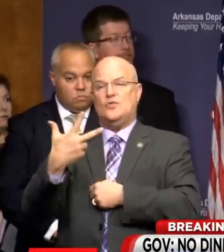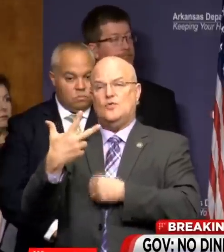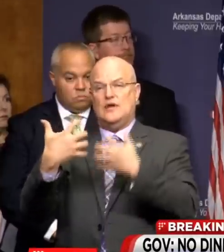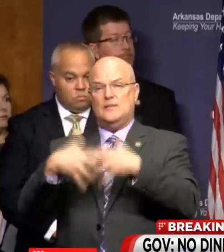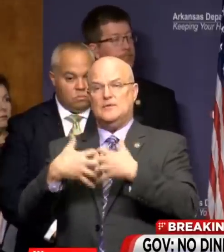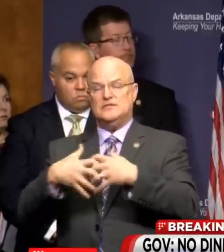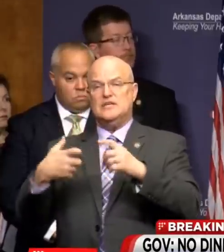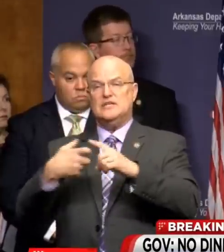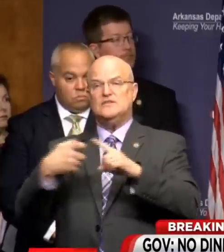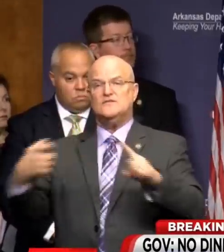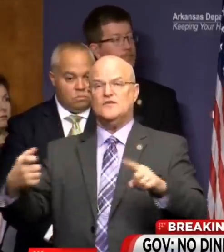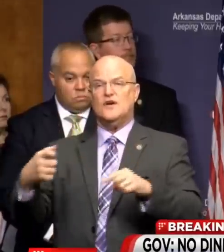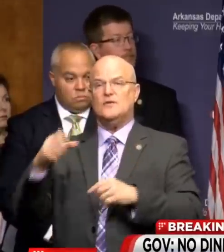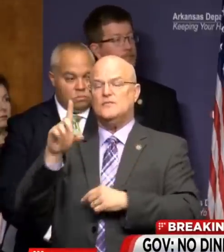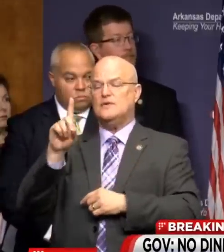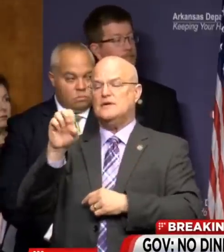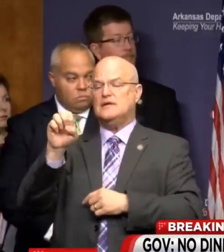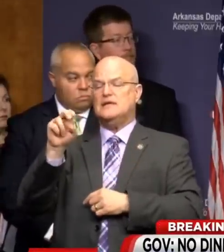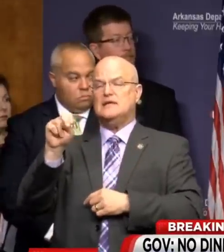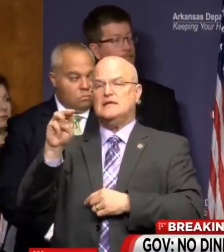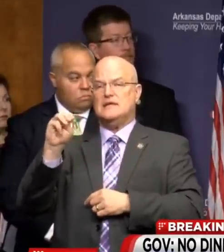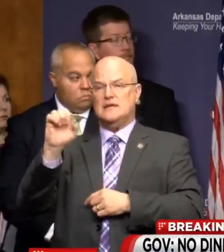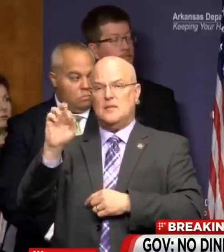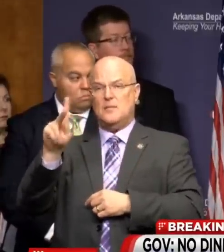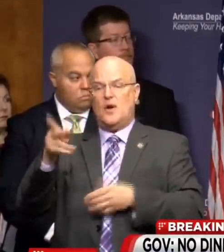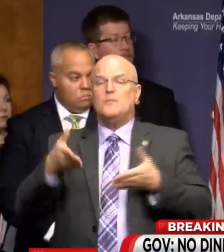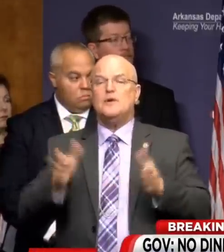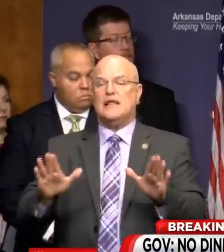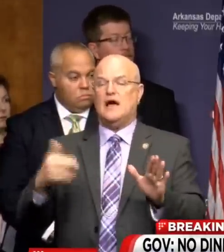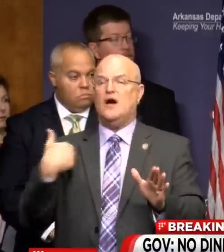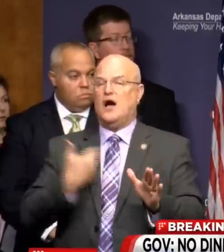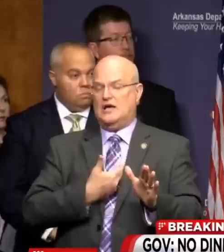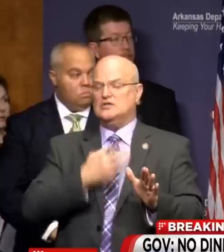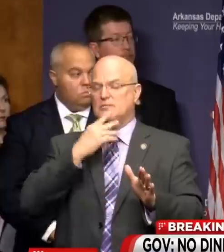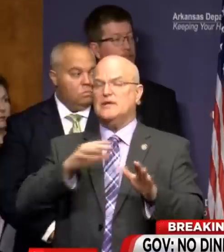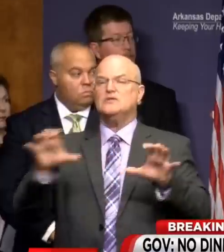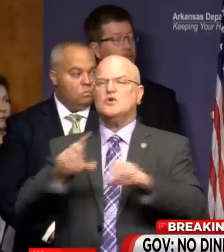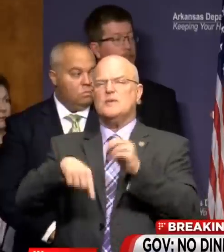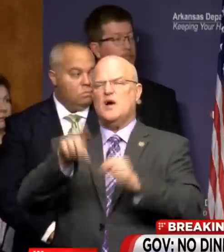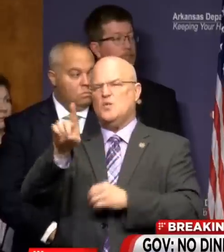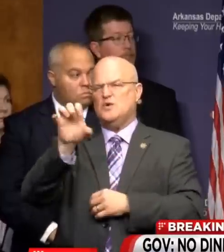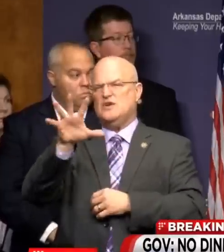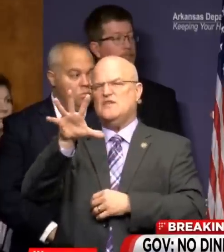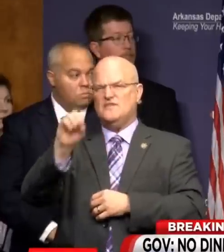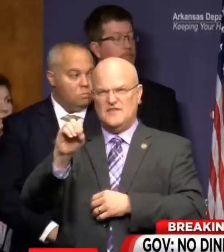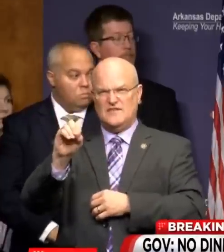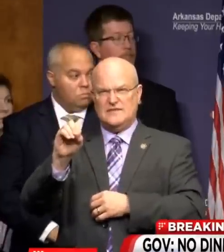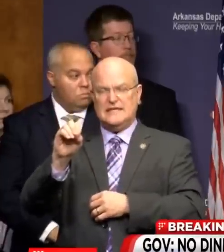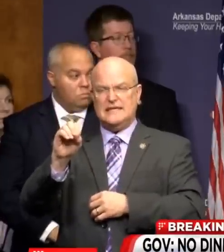from GenMark that will allow us, each of those machines should be able to do about 150